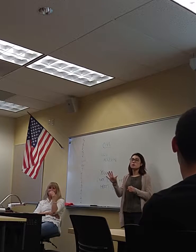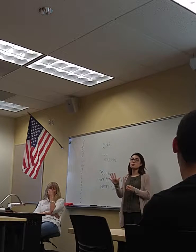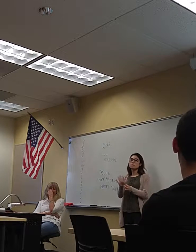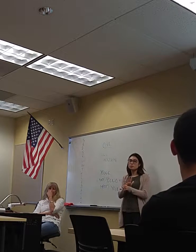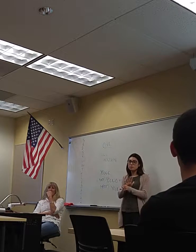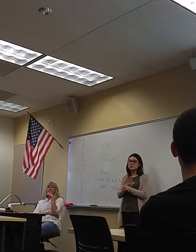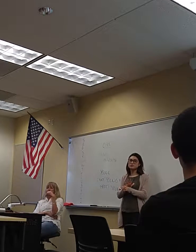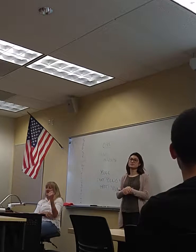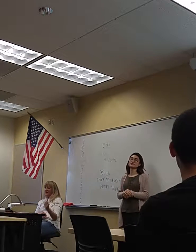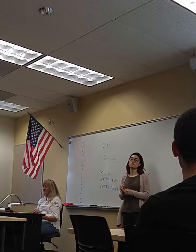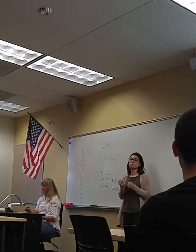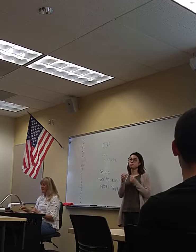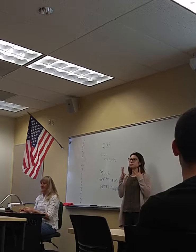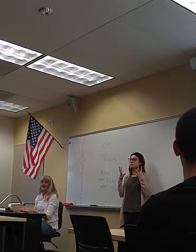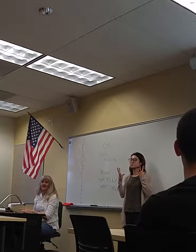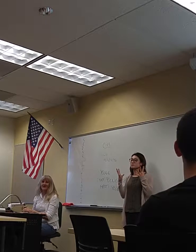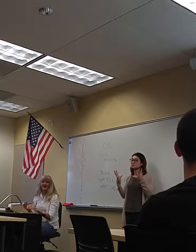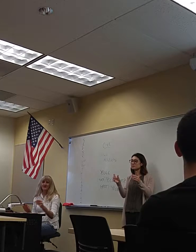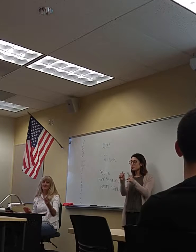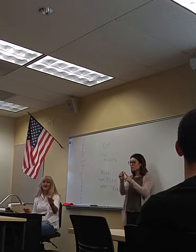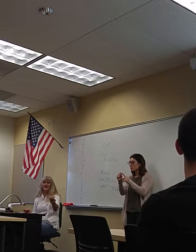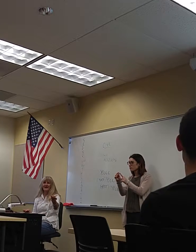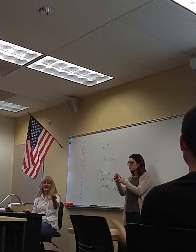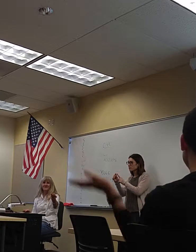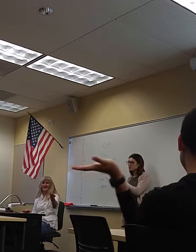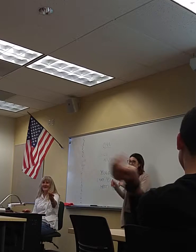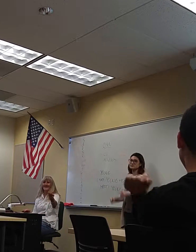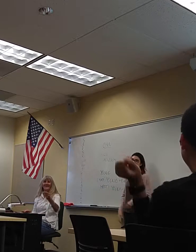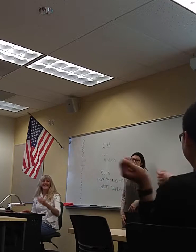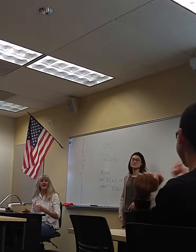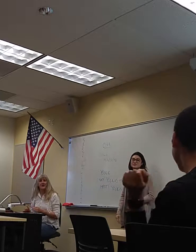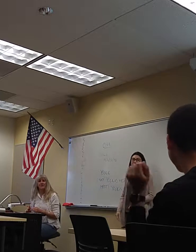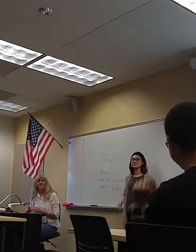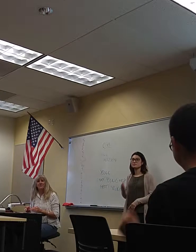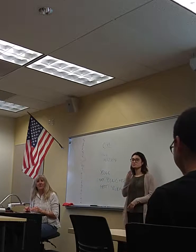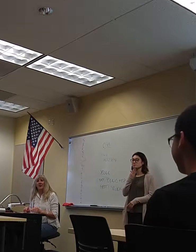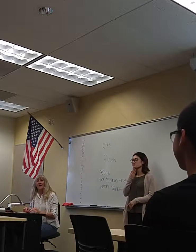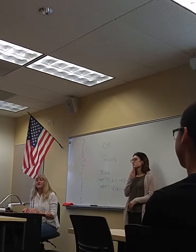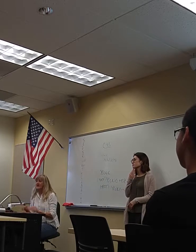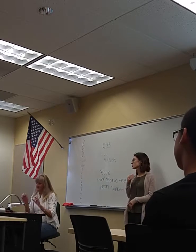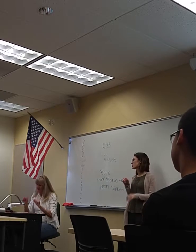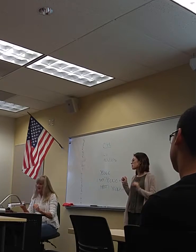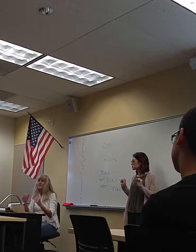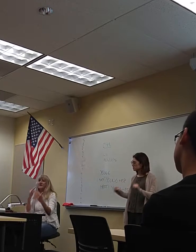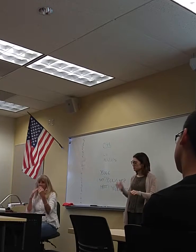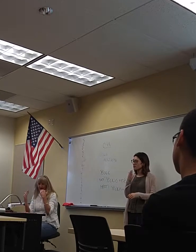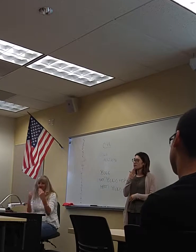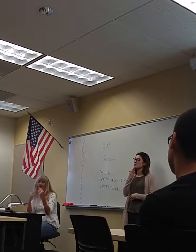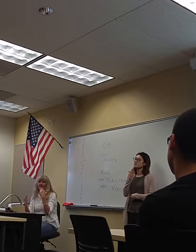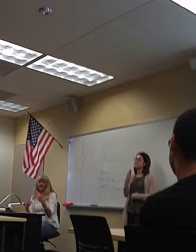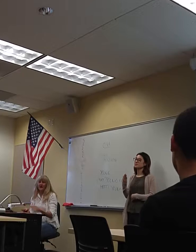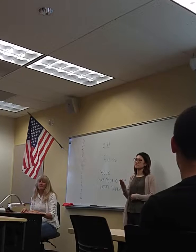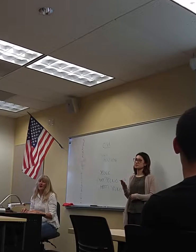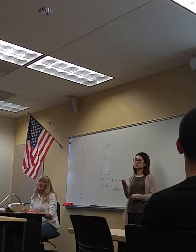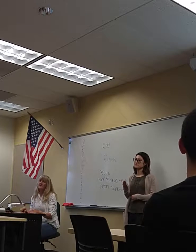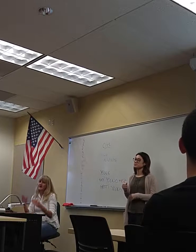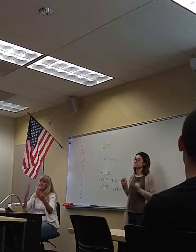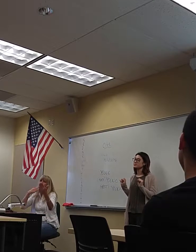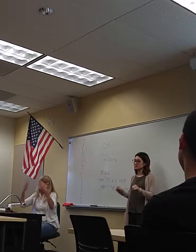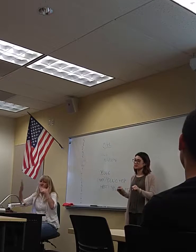words. Thanks for playing. Here's your lovely So party. thankful would be thankful? Yes, you can thank for that. But oftentimes we just